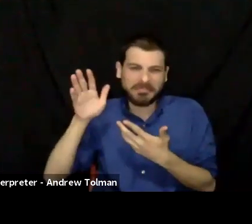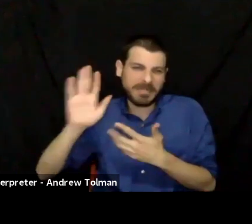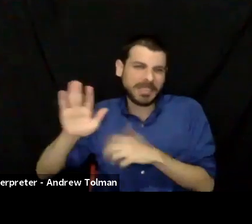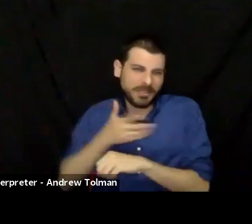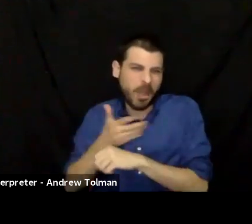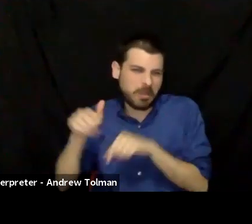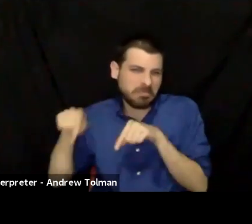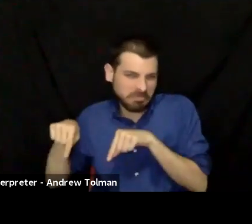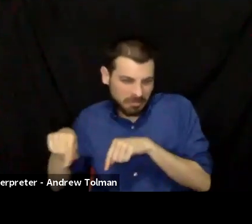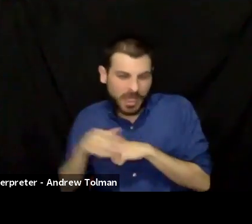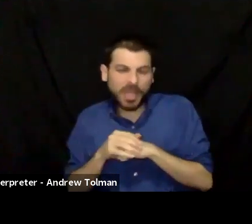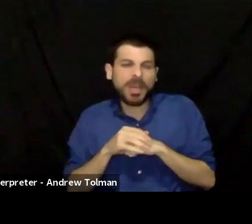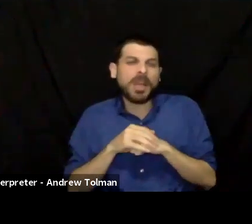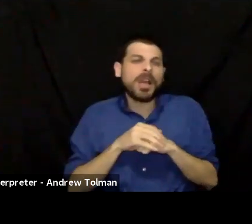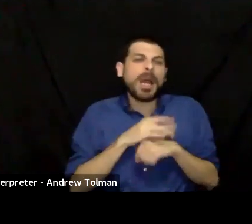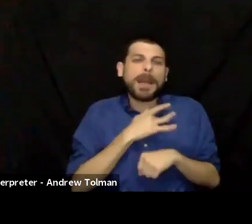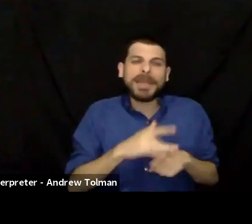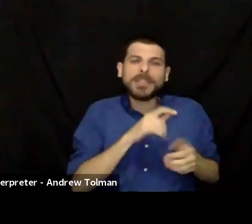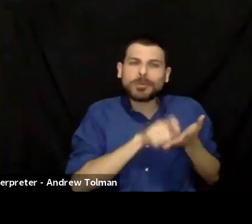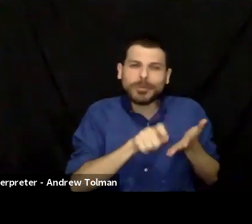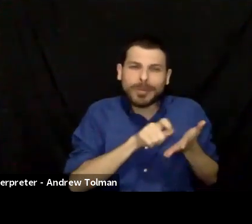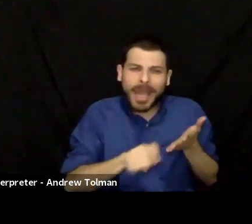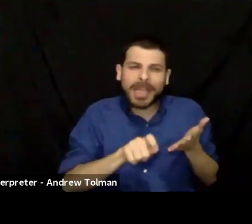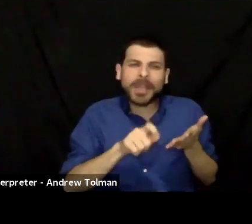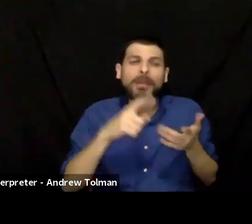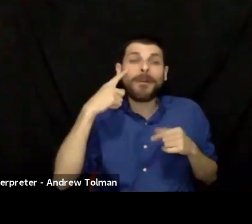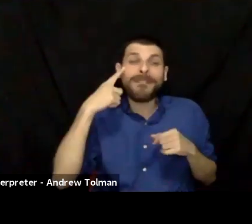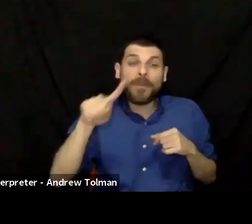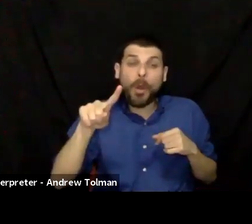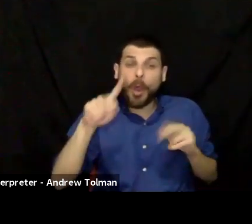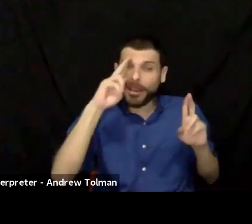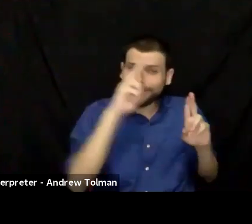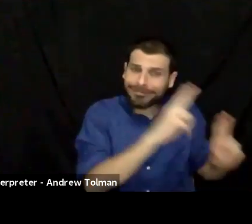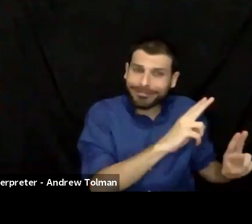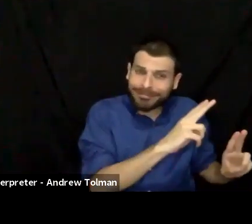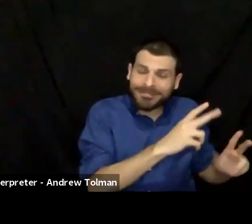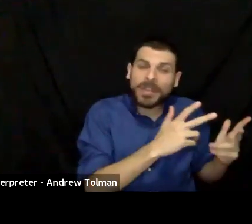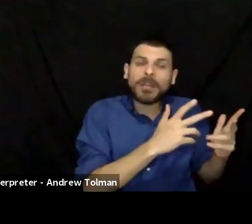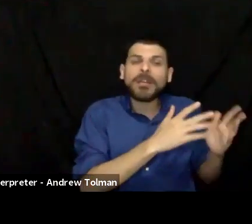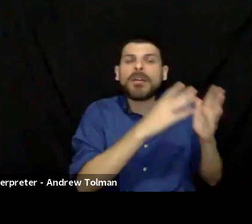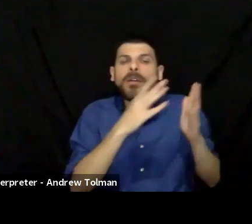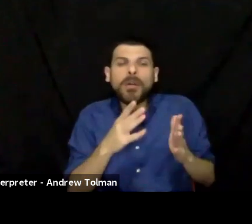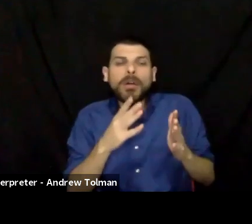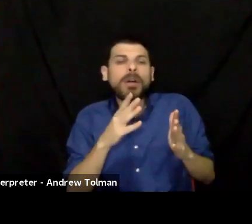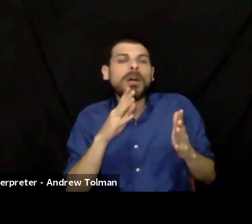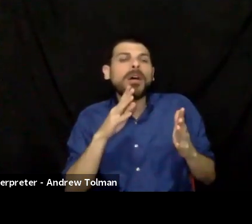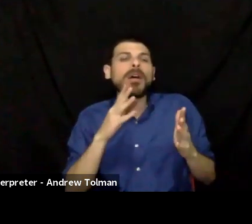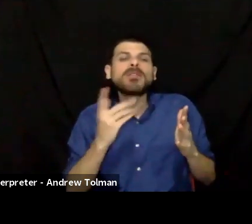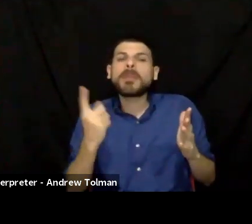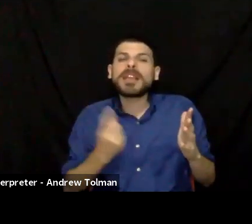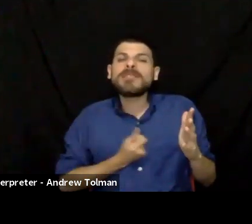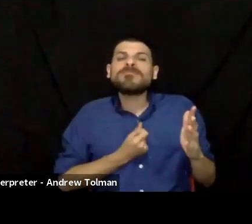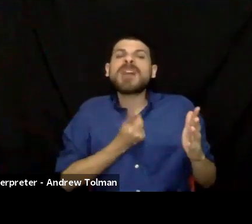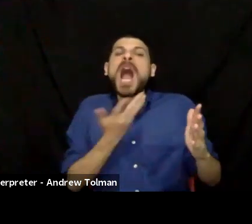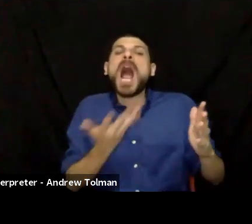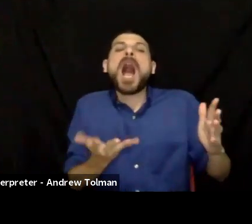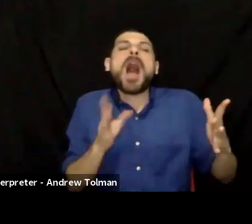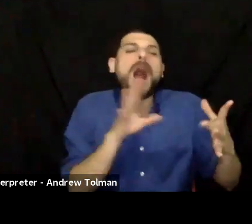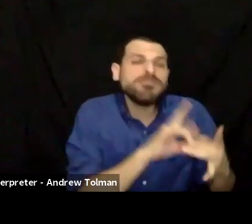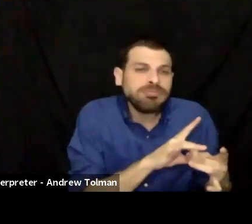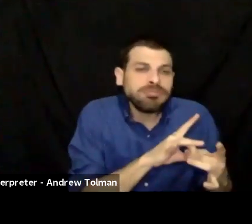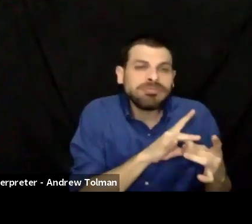or a way to connect with them or express things that maybe we haven't been able to or haven't